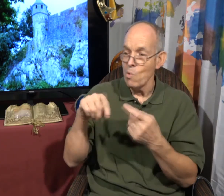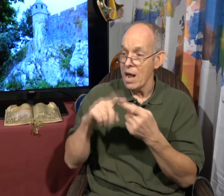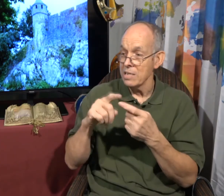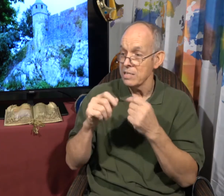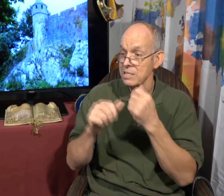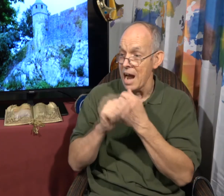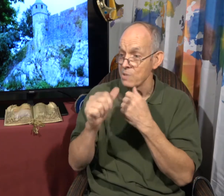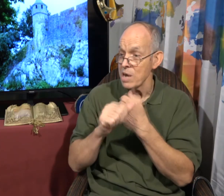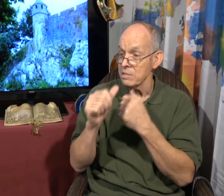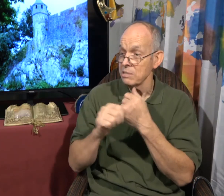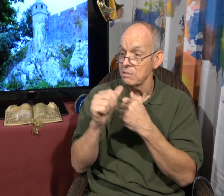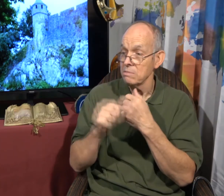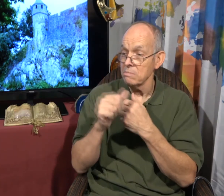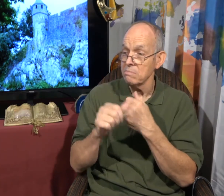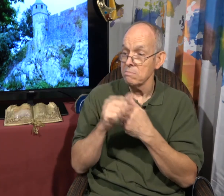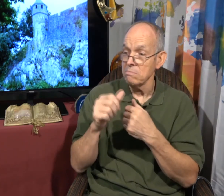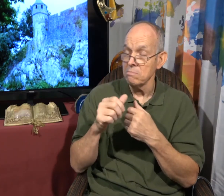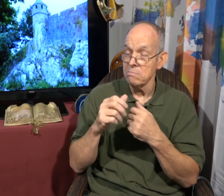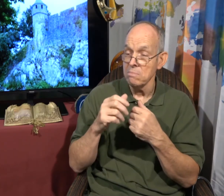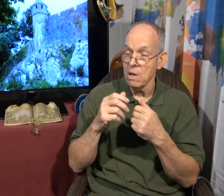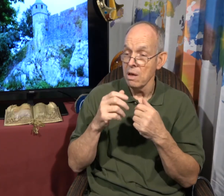the safe place.